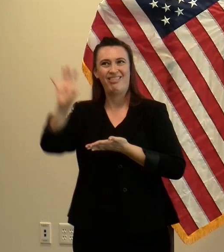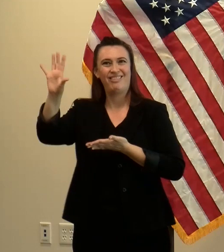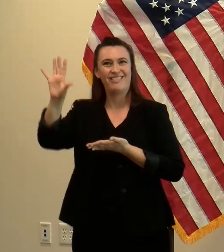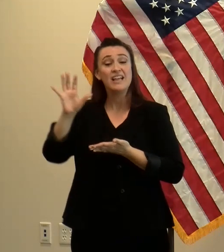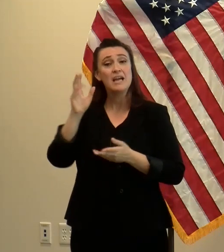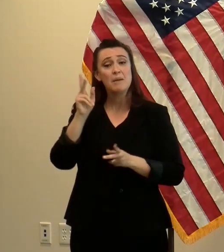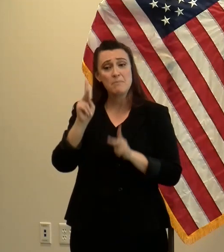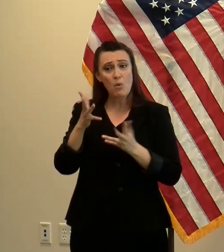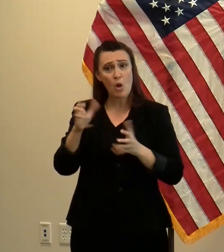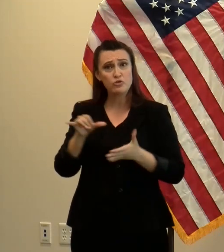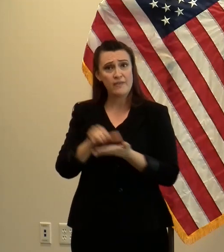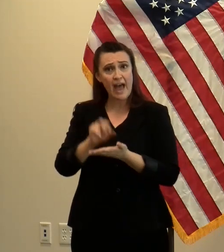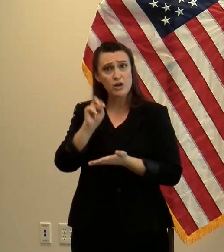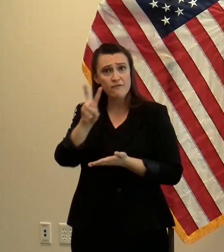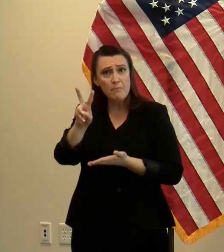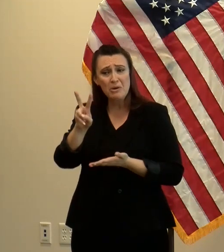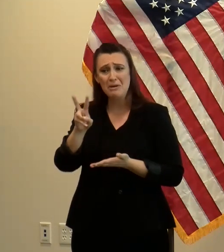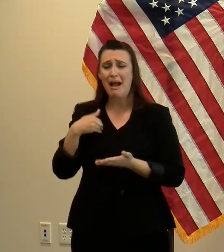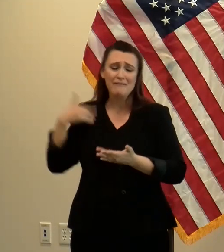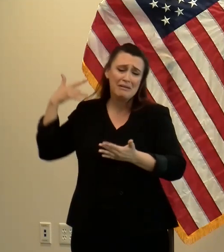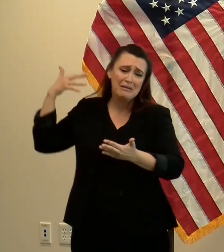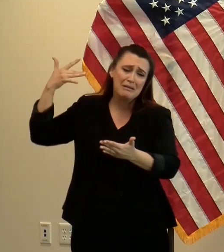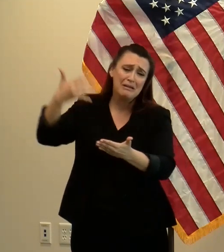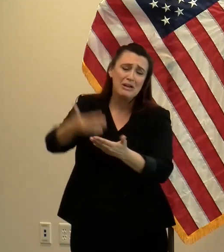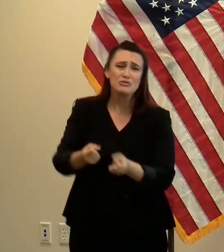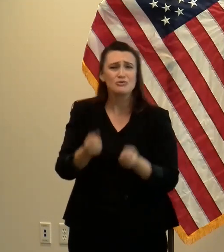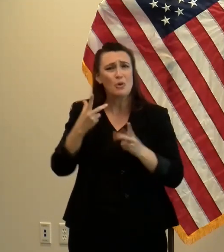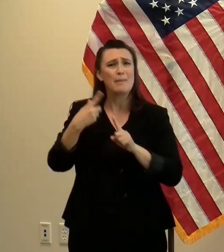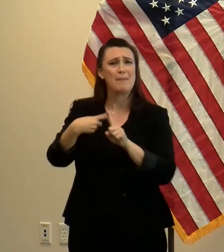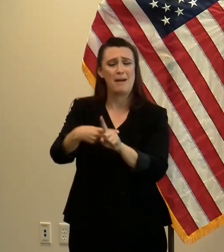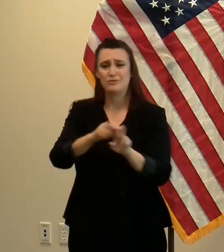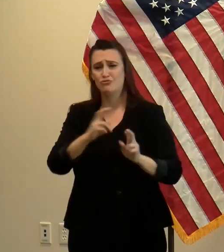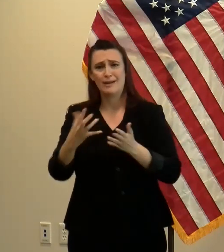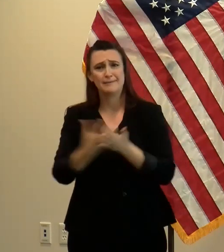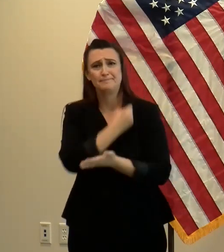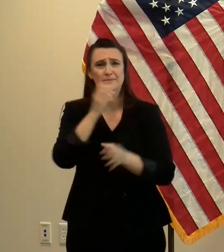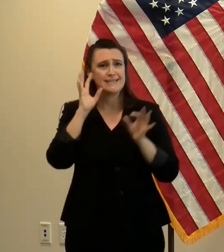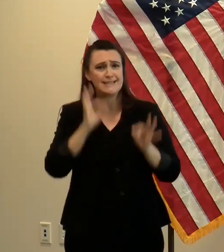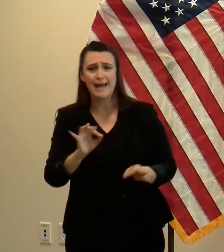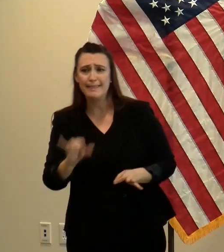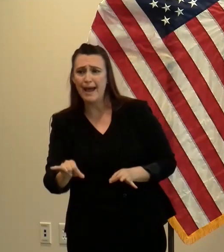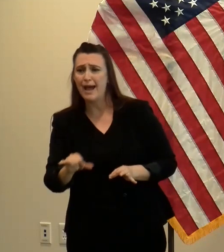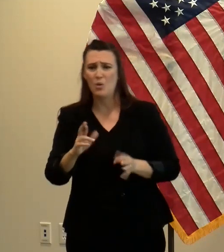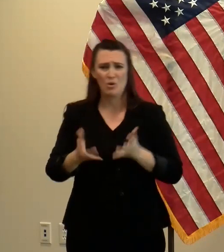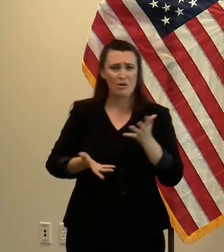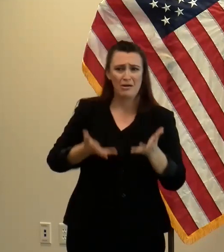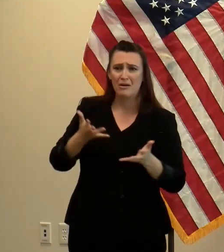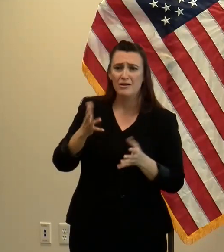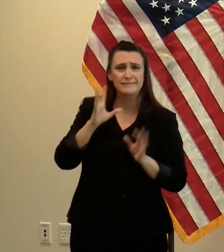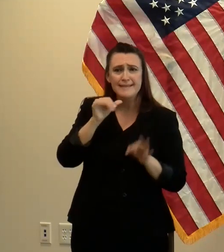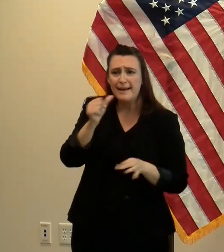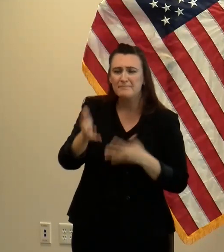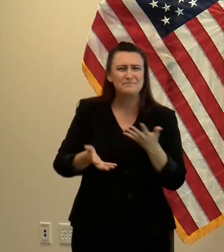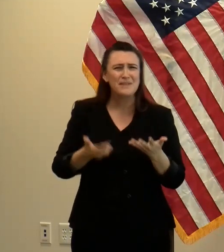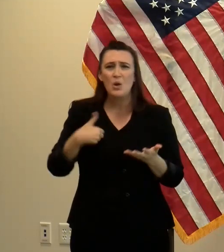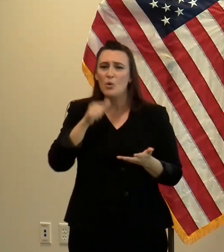mail in November, they have months and months and months in which to make that decision. We're not going